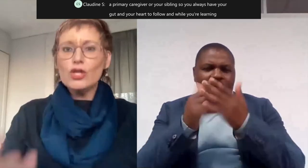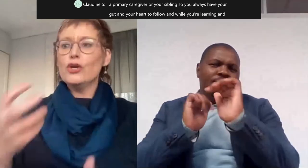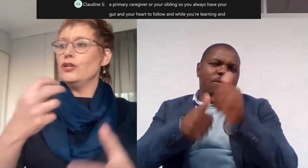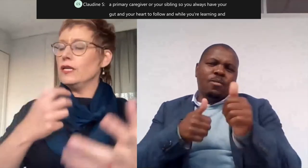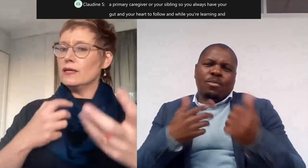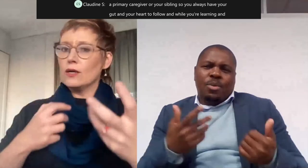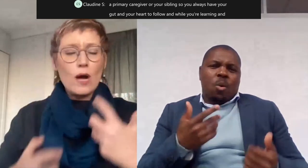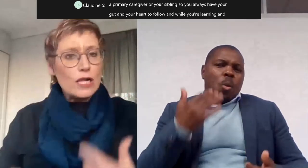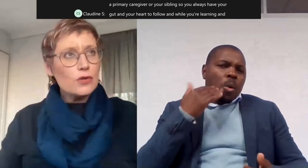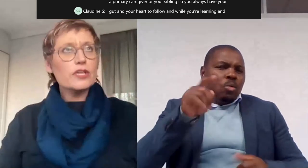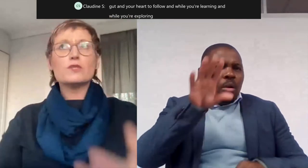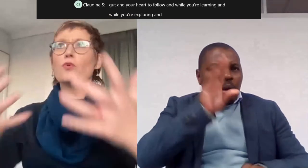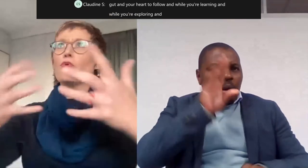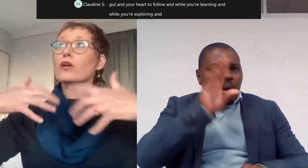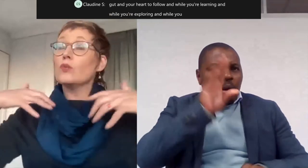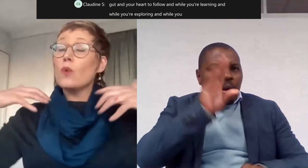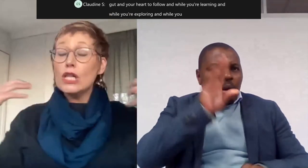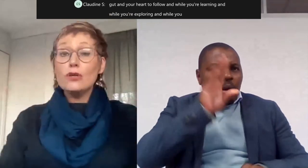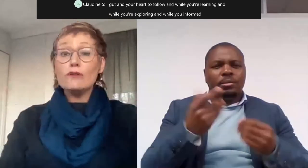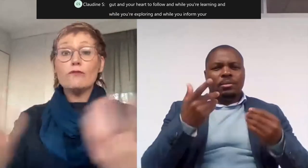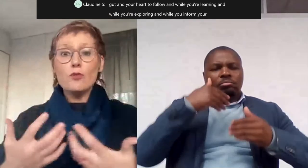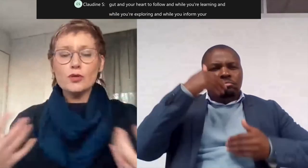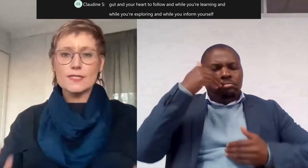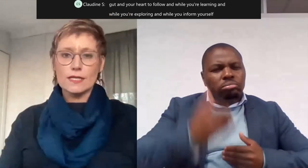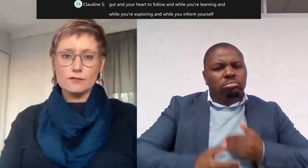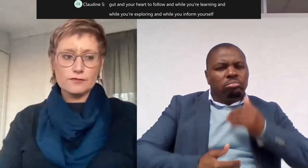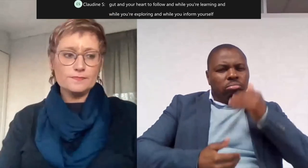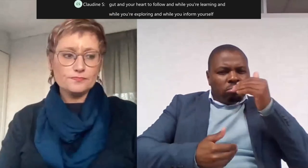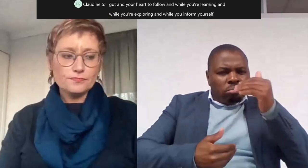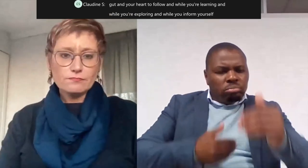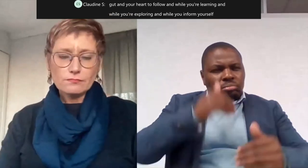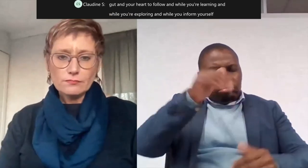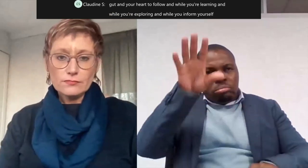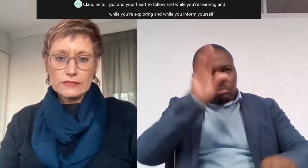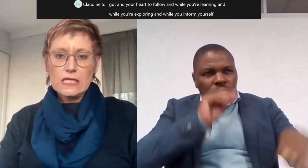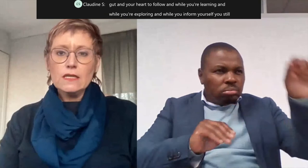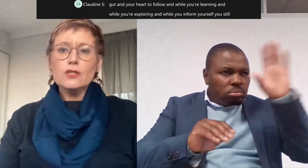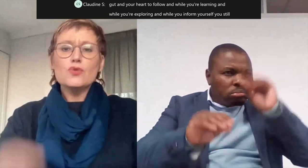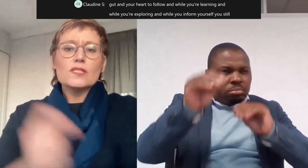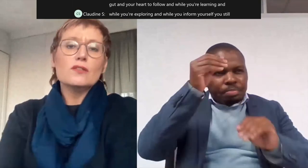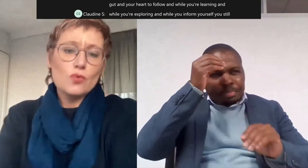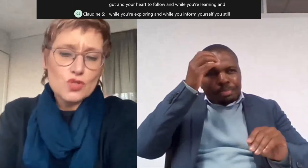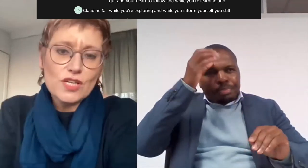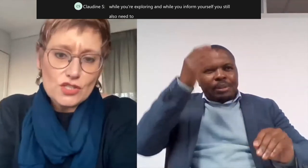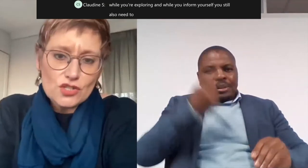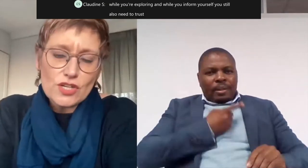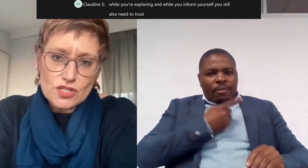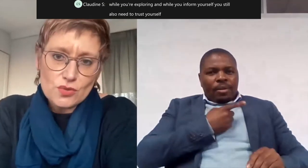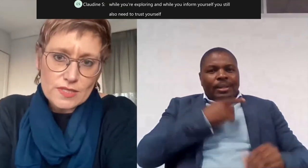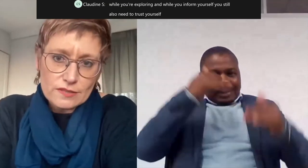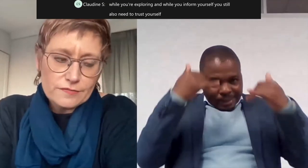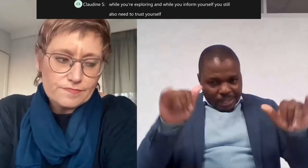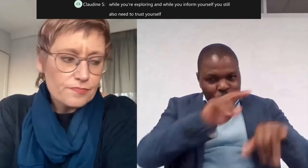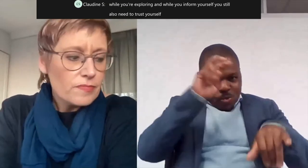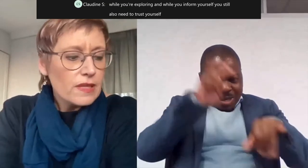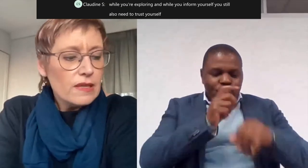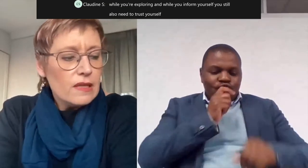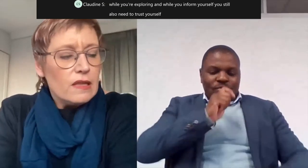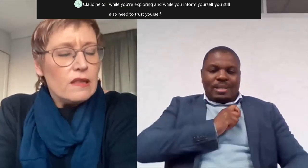while you're learning and while you're exploring and while you're informing yourself, you still also need to trust